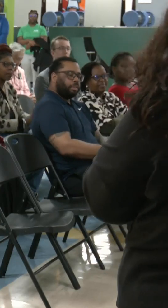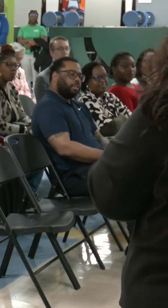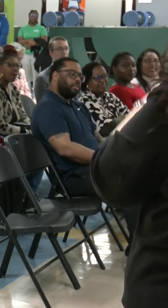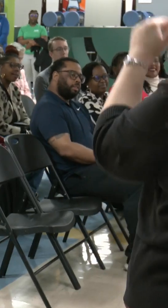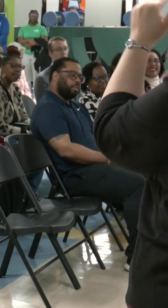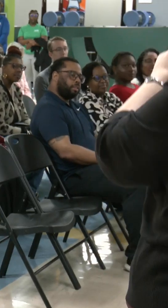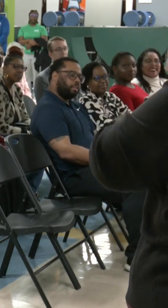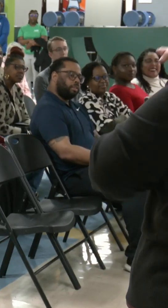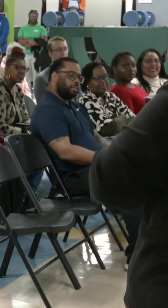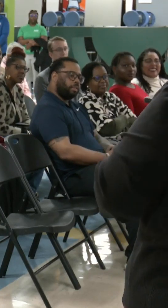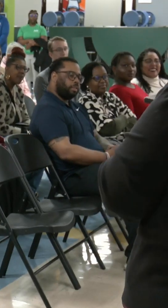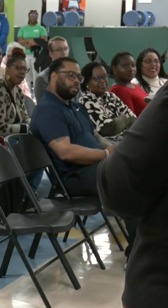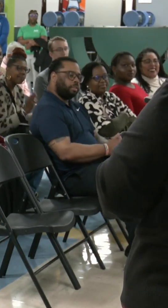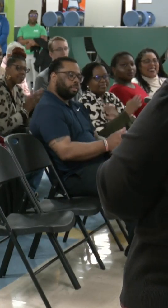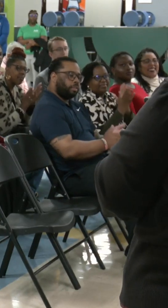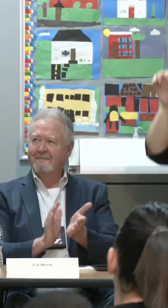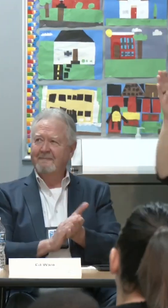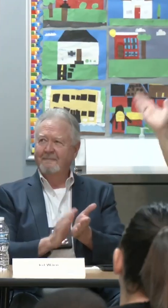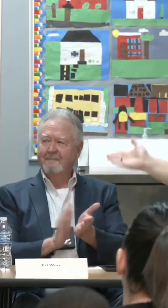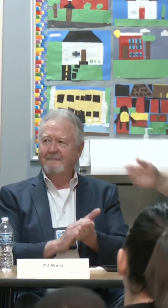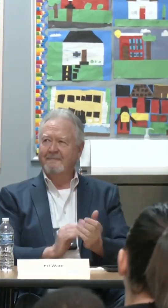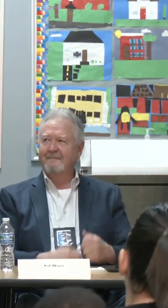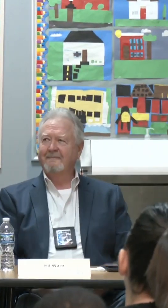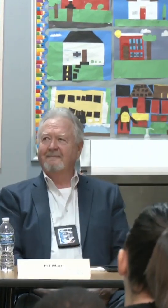Building Commissioner Ed Ware,